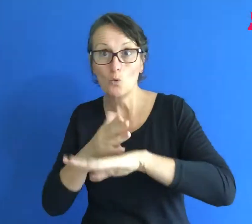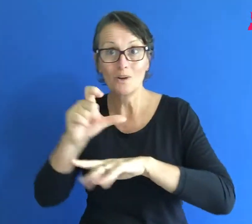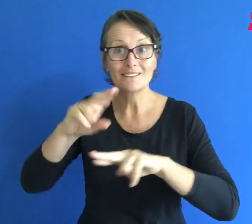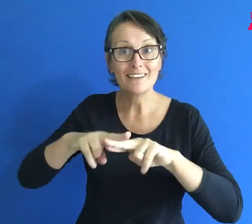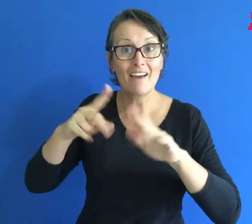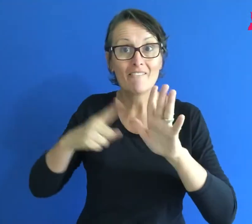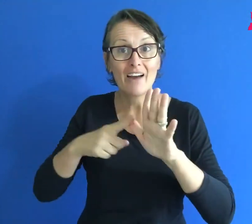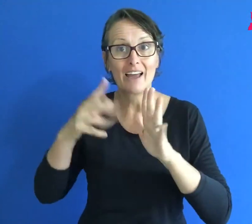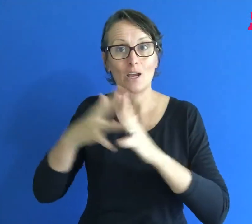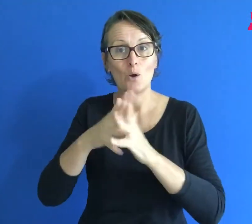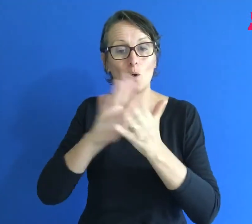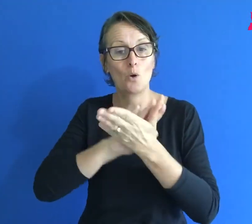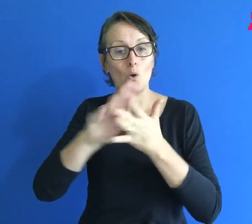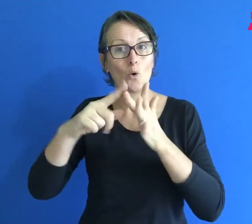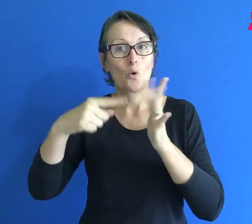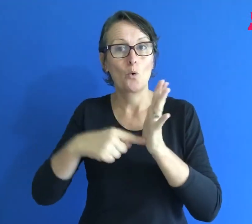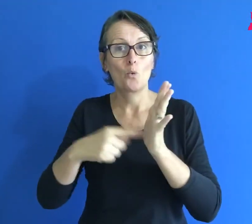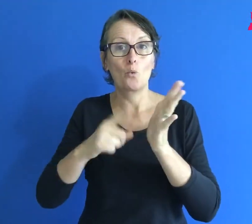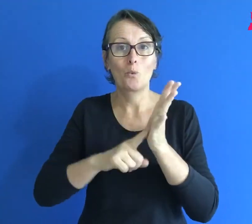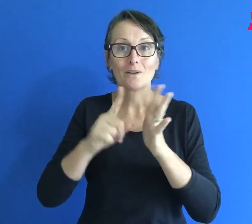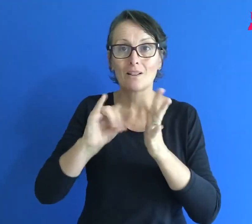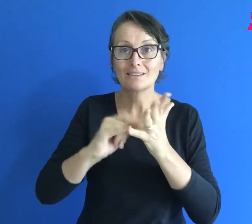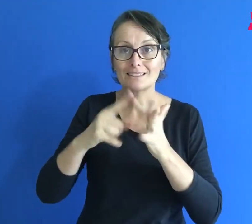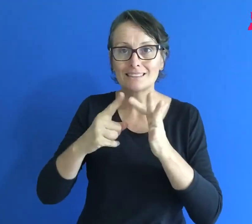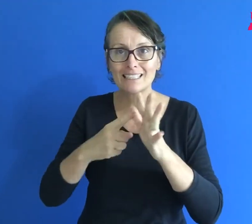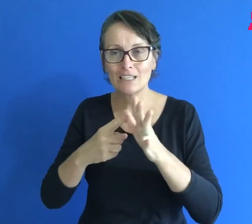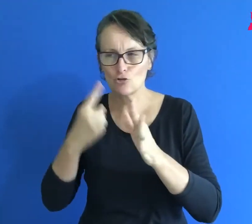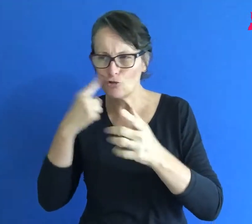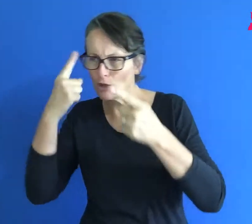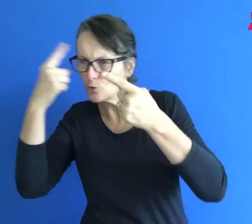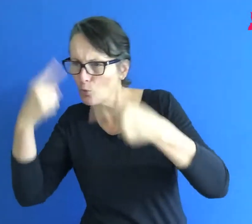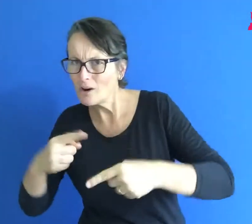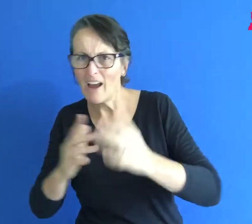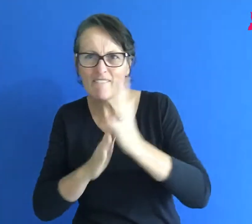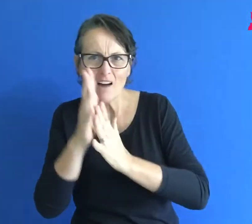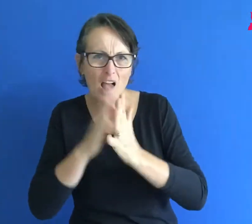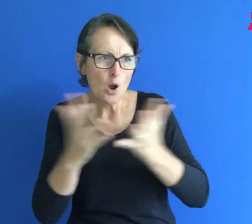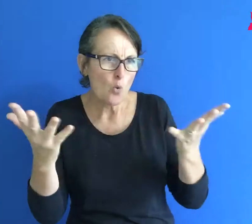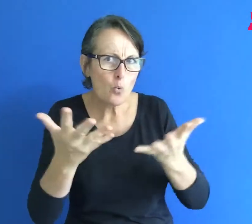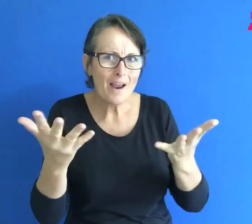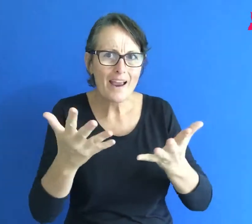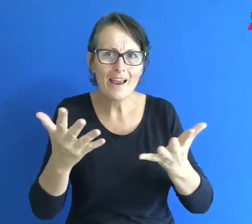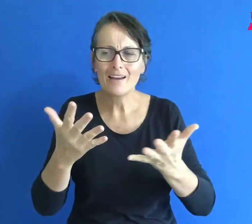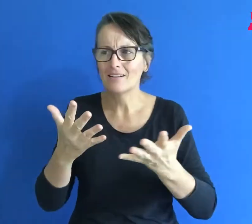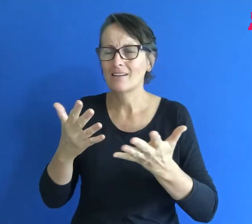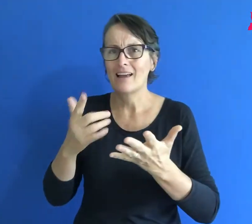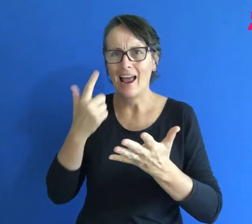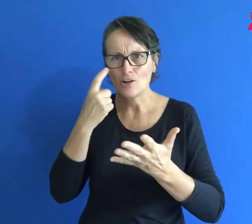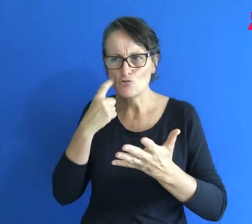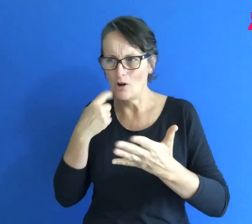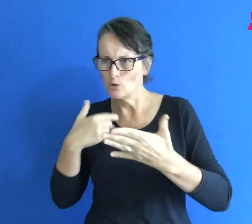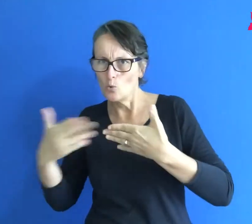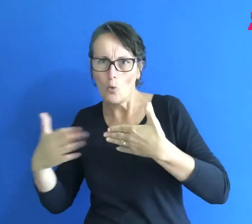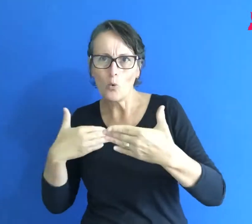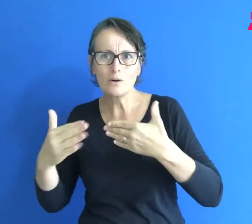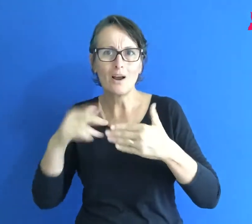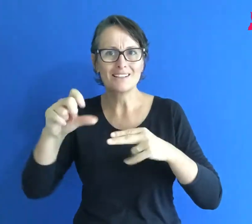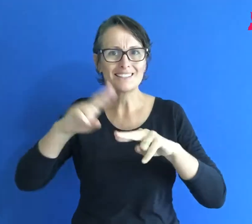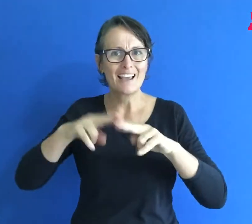about where the fire was, predicting its movement, handling the media, and of course, helping to set up a staging point for the CFA's defence of the